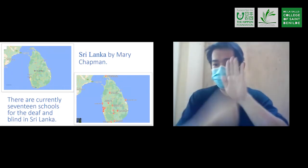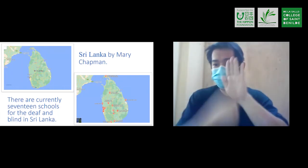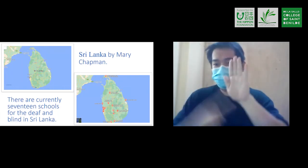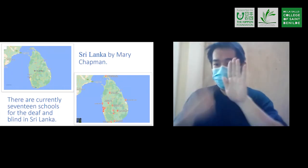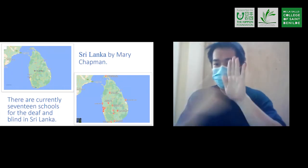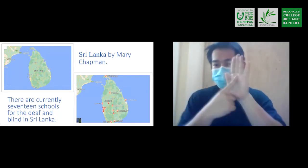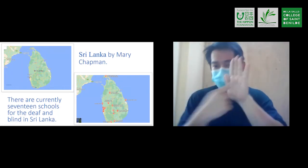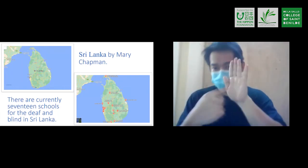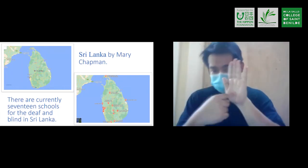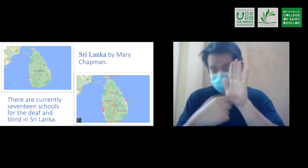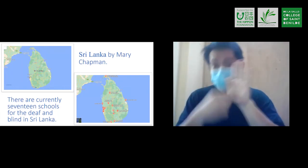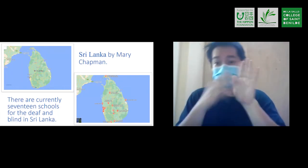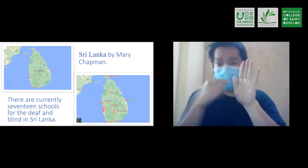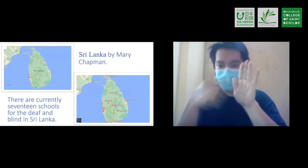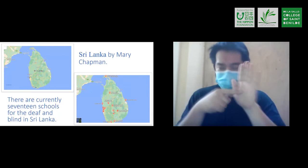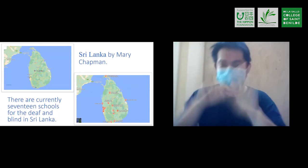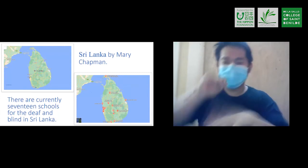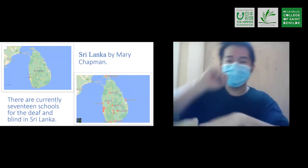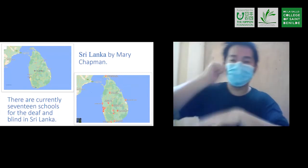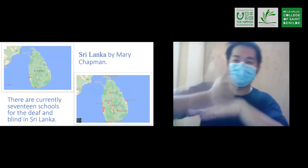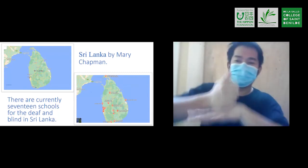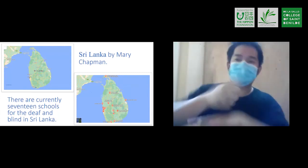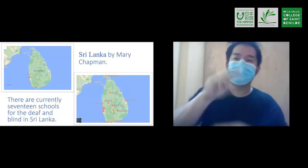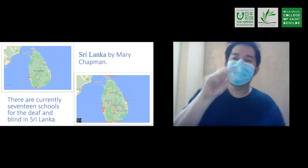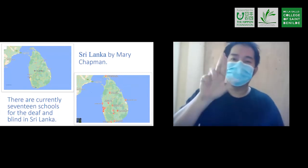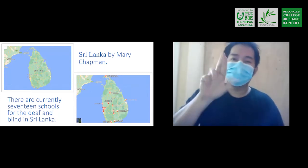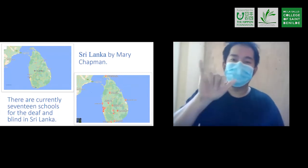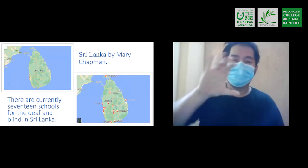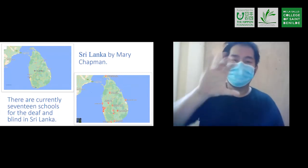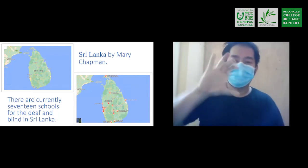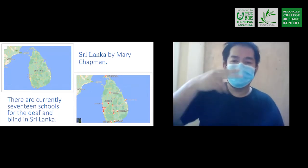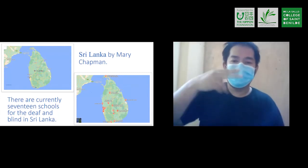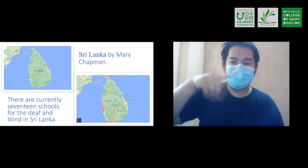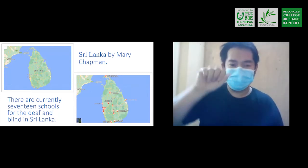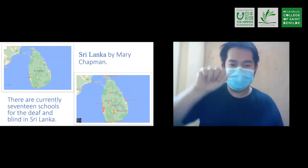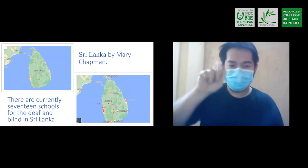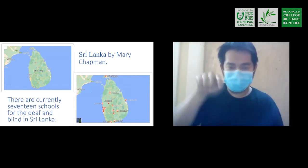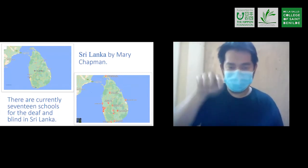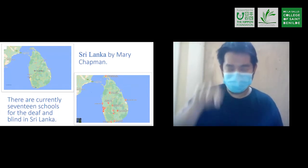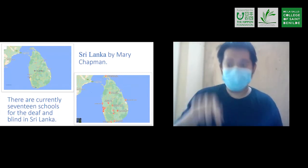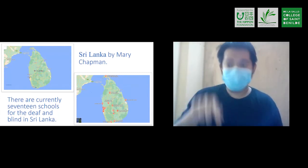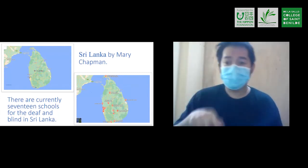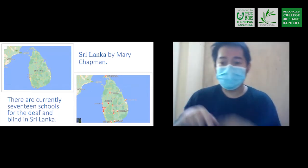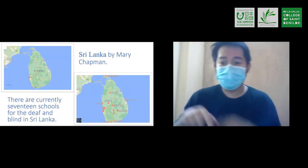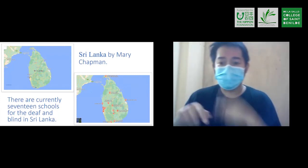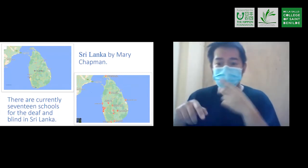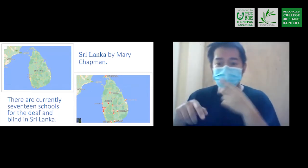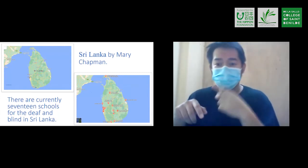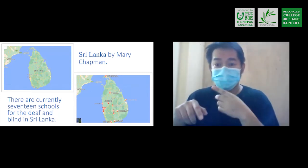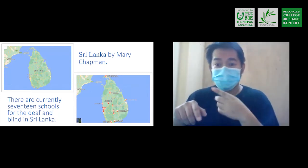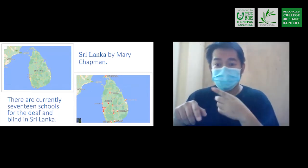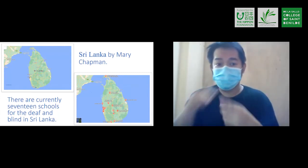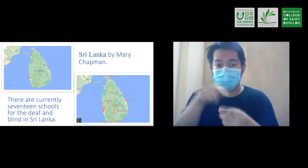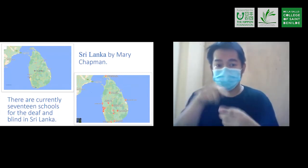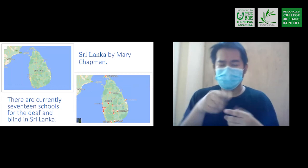Sri Lankan Shrine, this is the sign for Sri Lanka, by the way, Sri Lanka. The school was established by Mary, like I